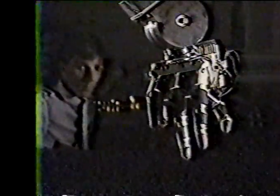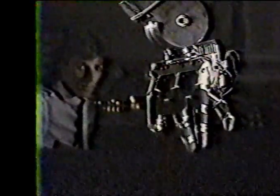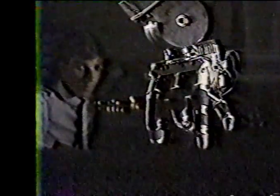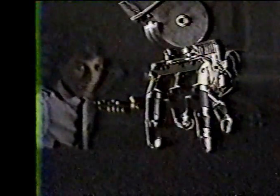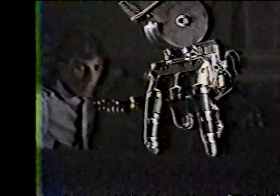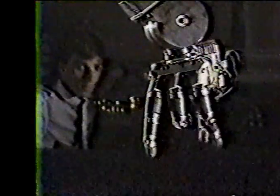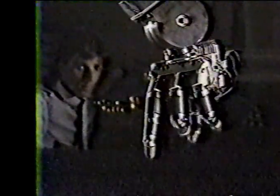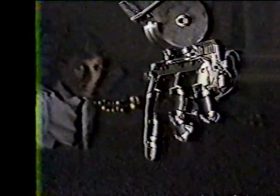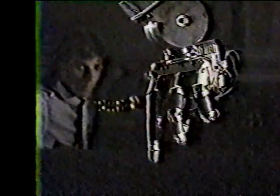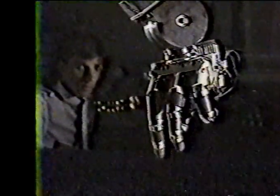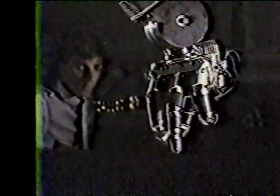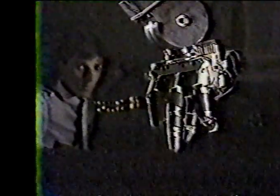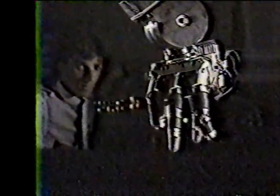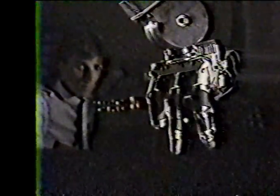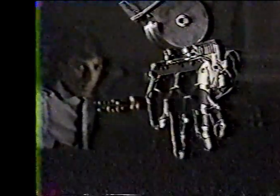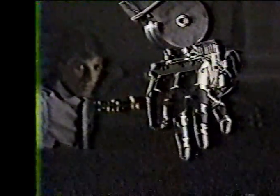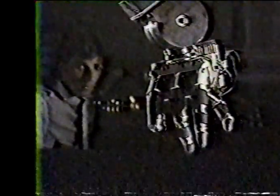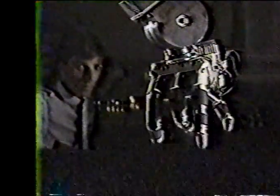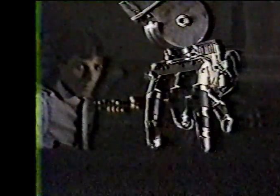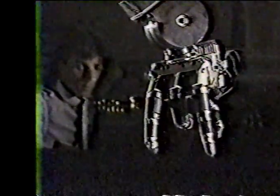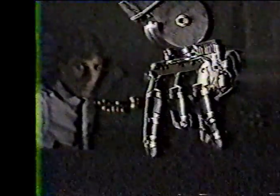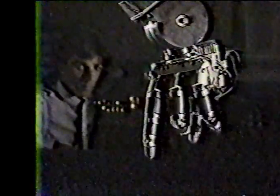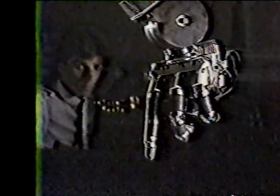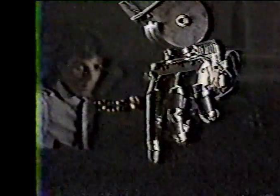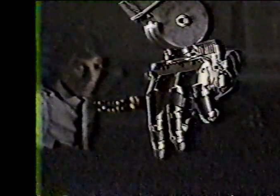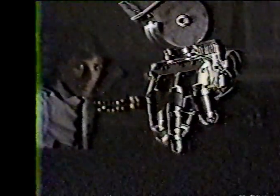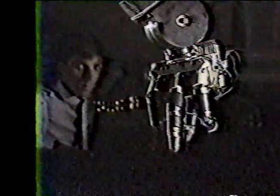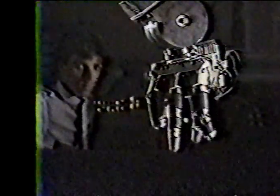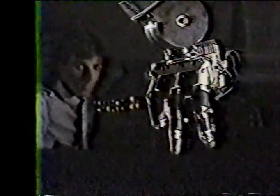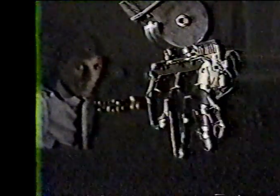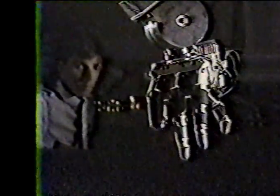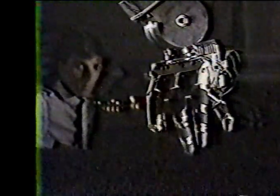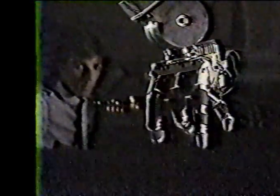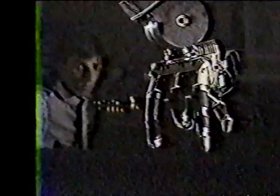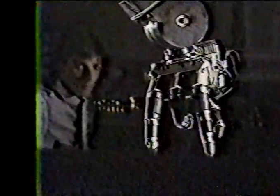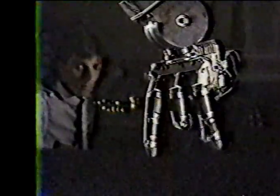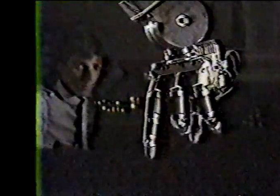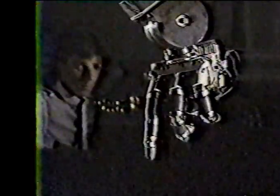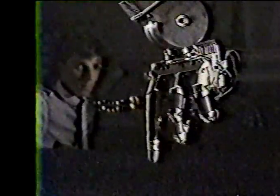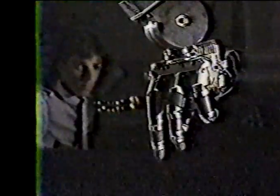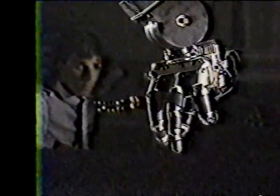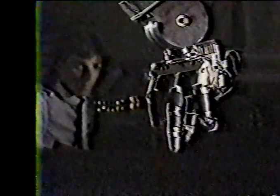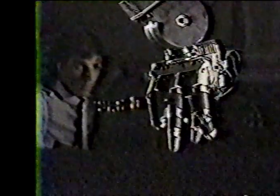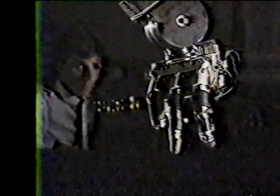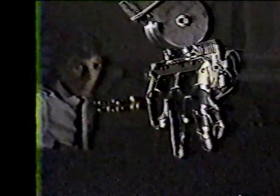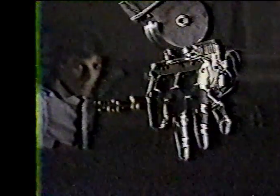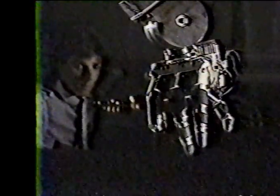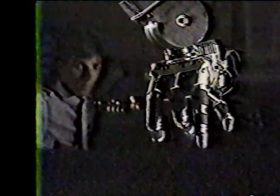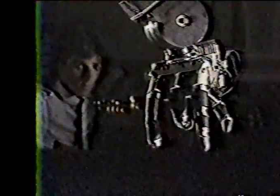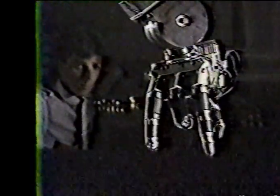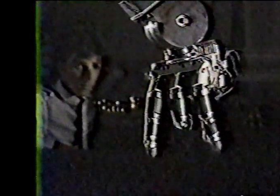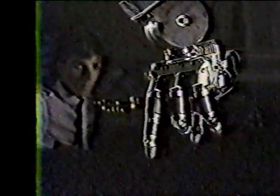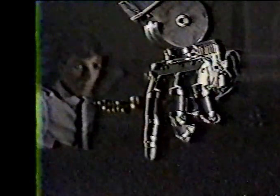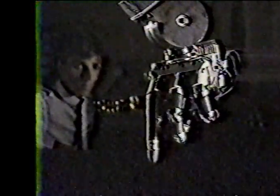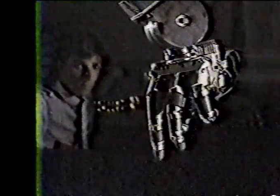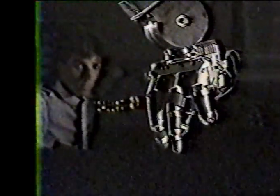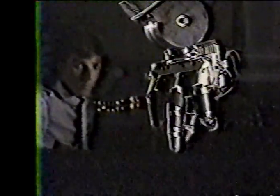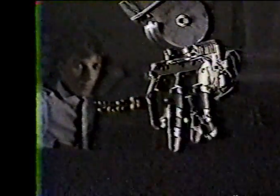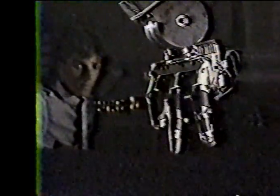Like the human hand, each finger and thumb has 4 joints, 3 allowing them to bend, 1 for movement side to side.